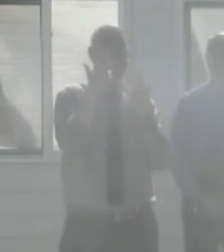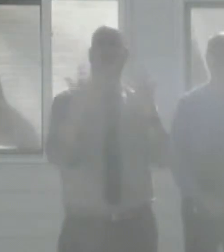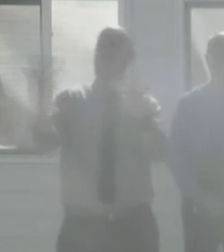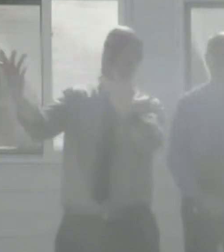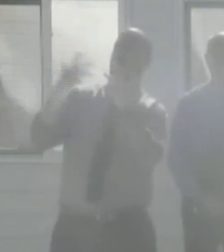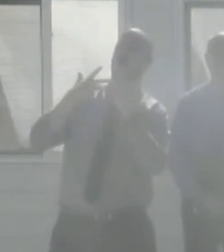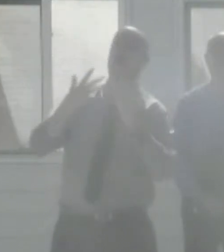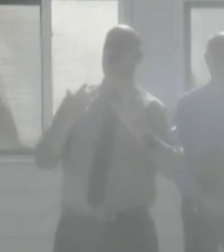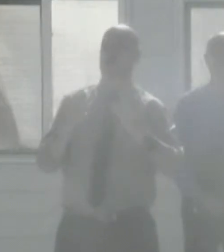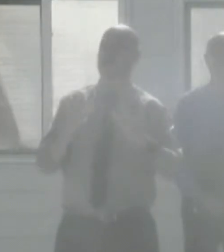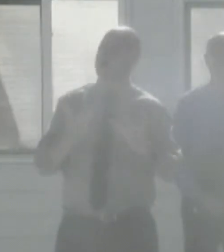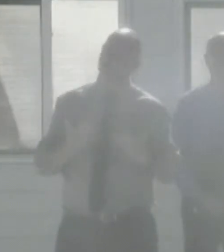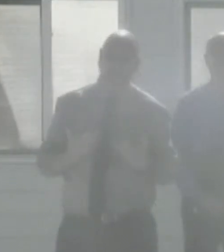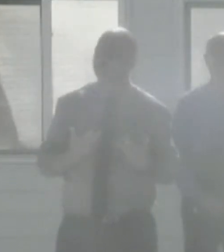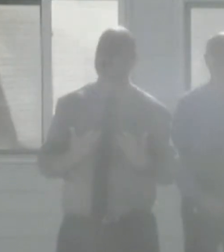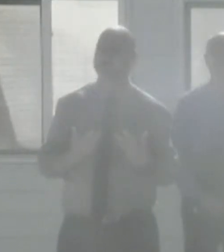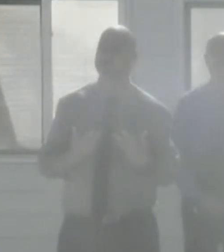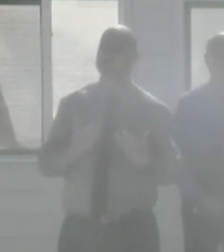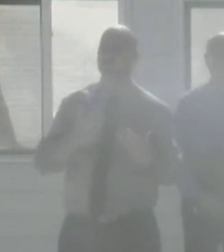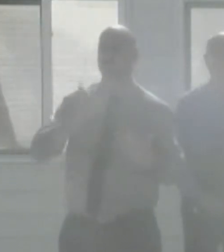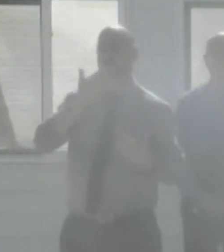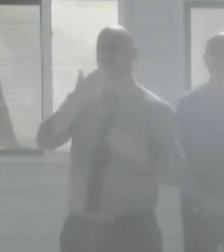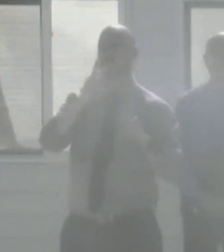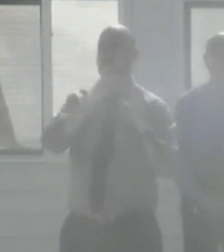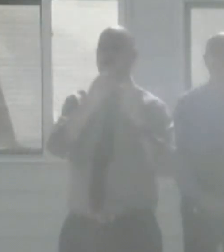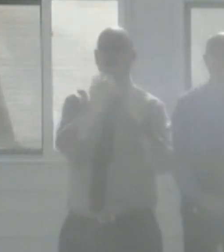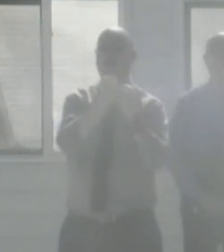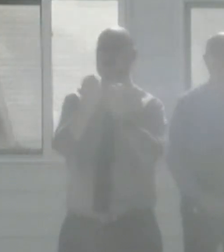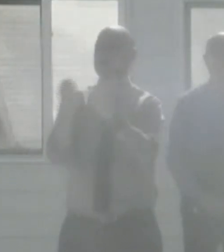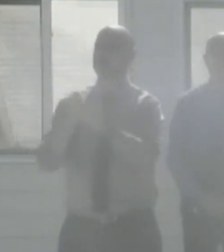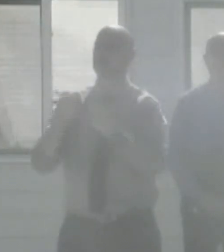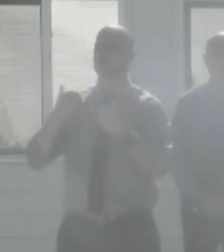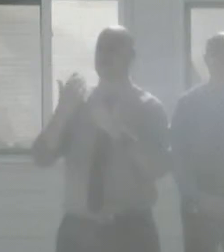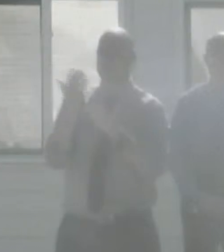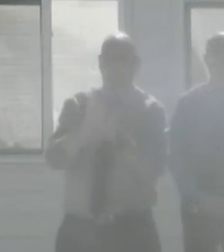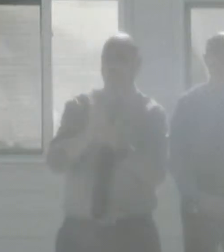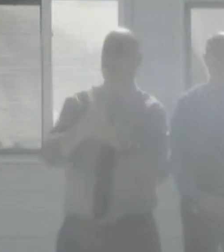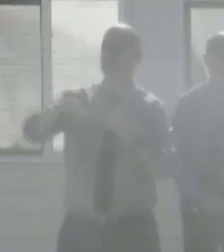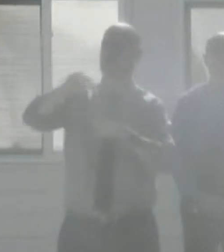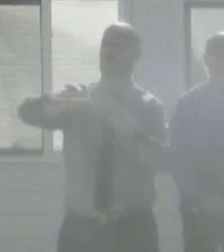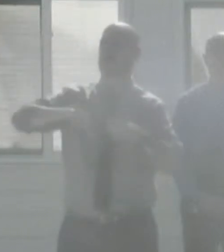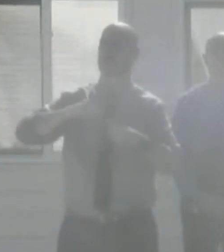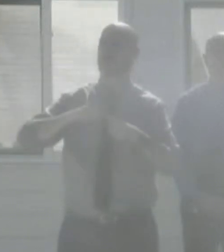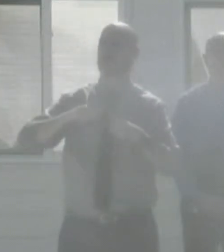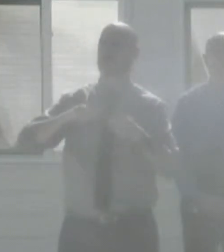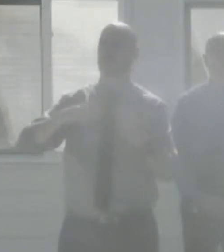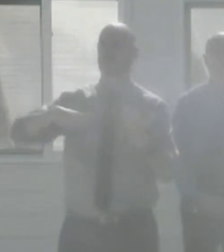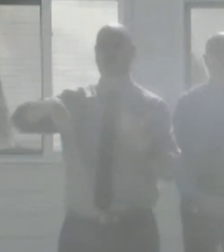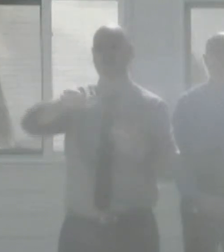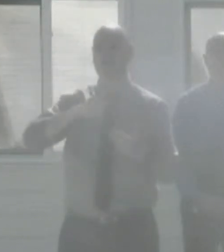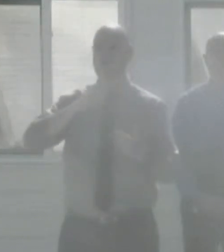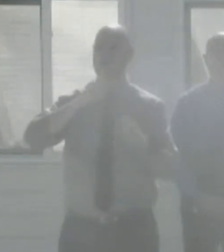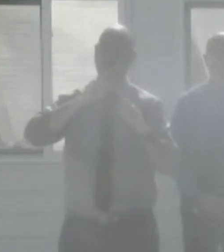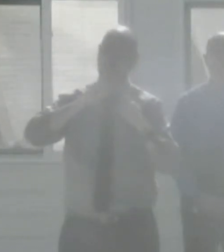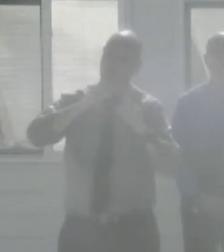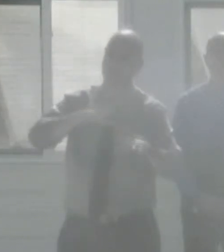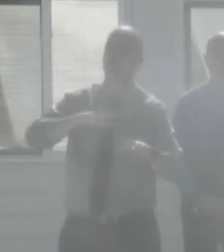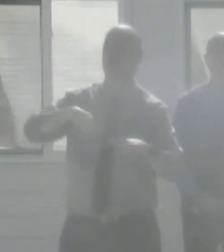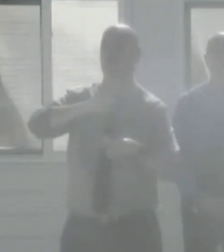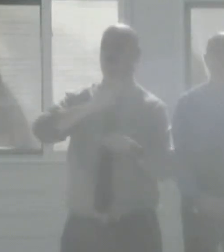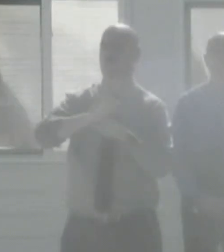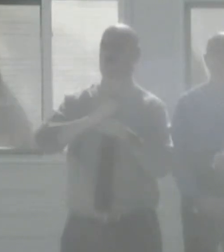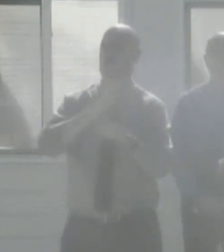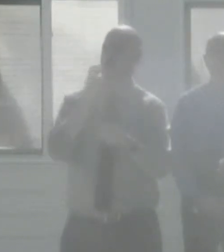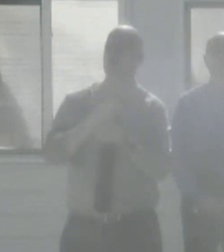and how people band together and respond and are out there with our first responders, people have been working around the clock since the beginning of the